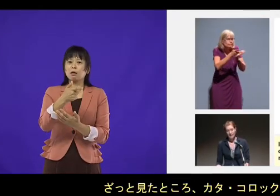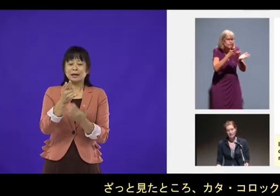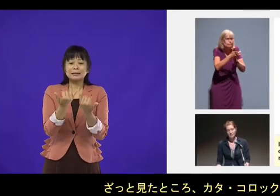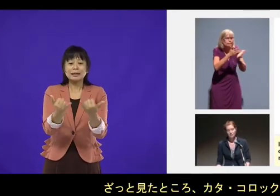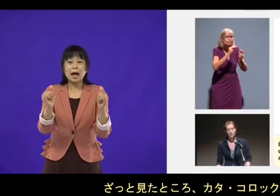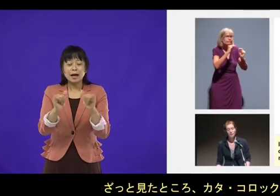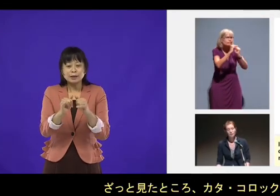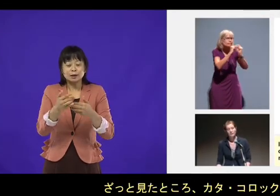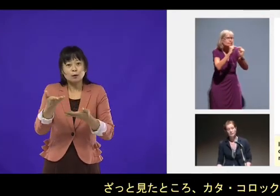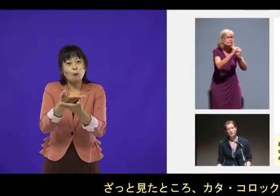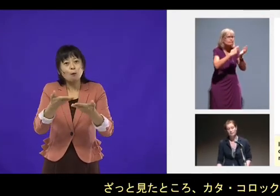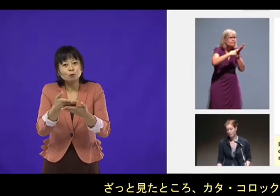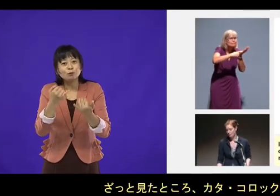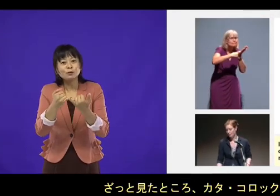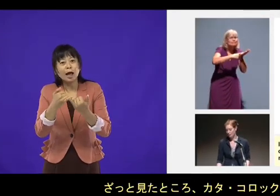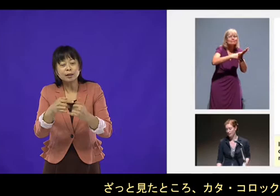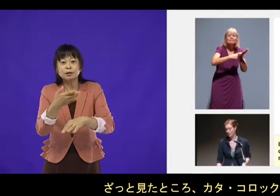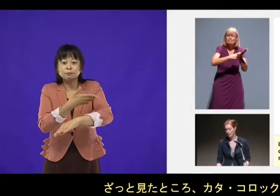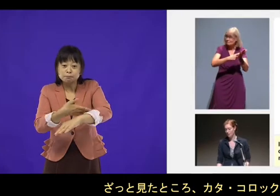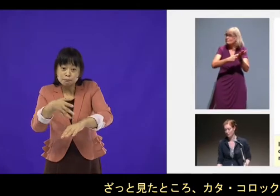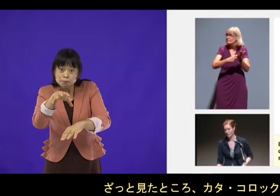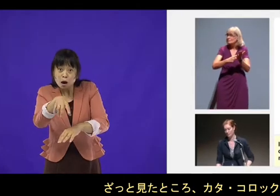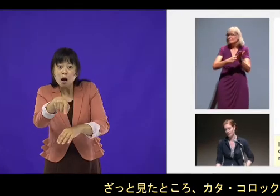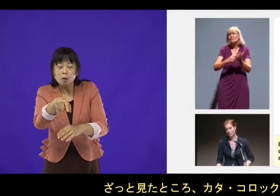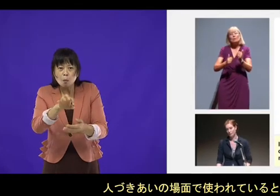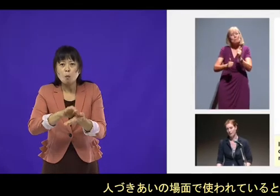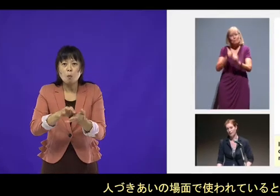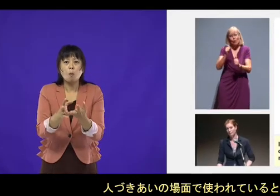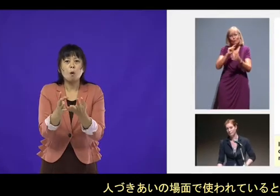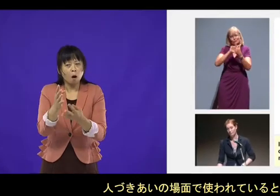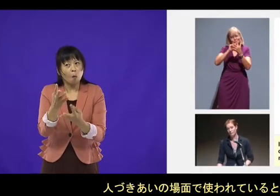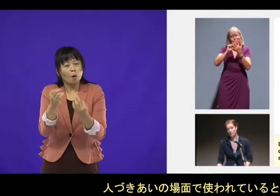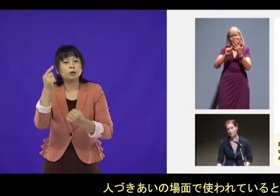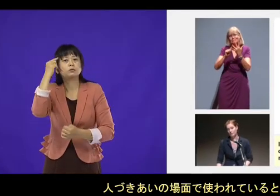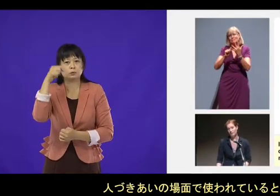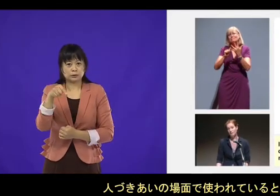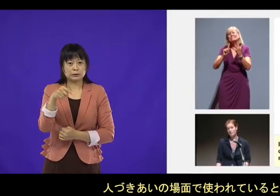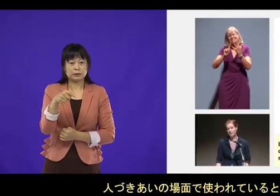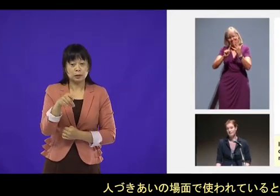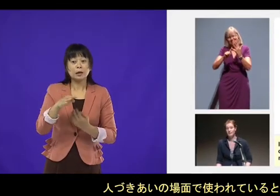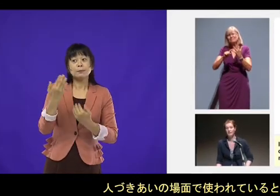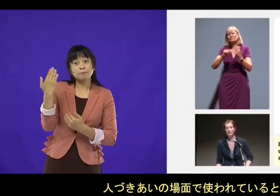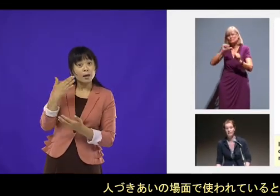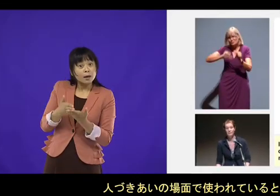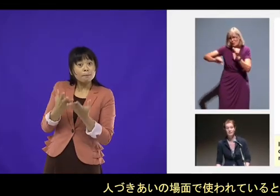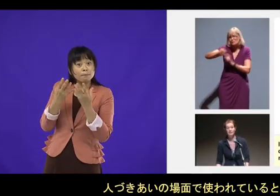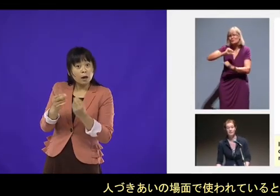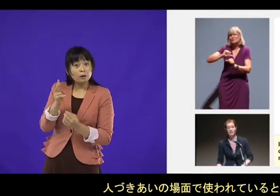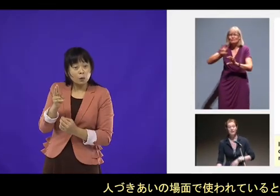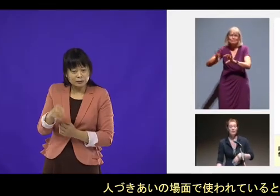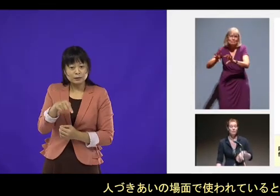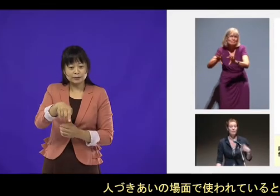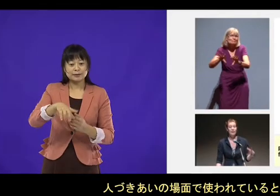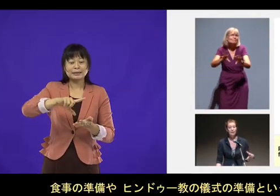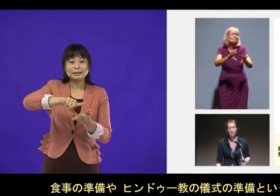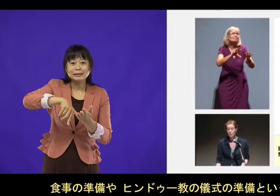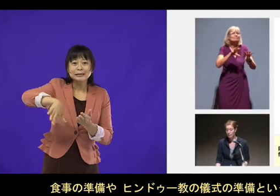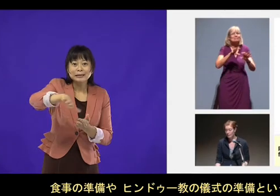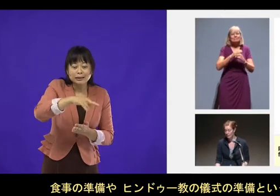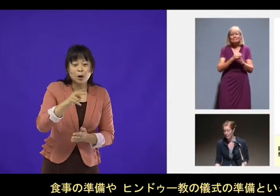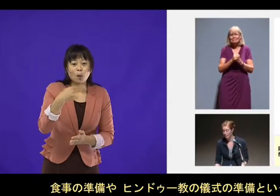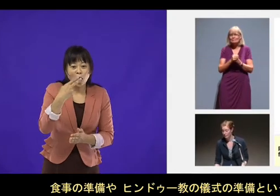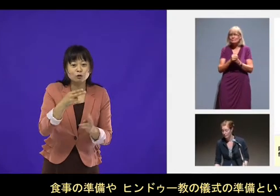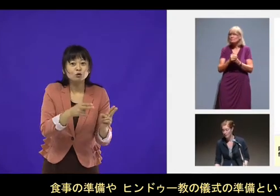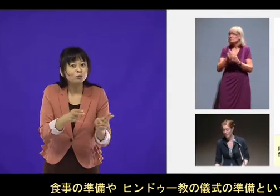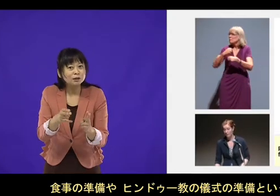But I guess mostly Katukalok is used in social context, so when the types of settings that I already mentioned, like preparing